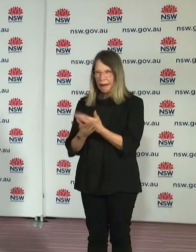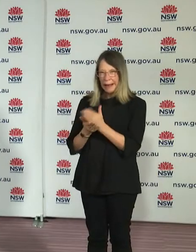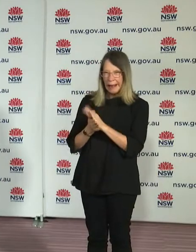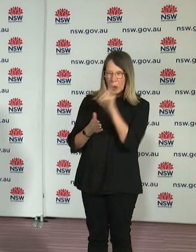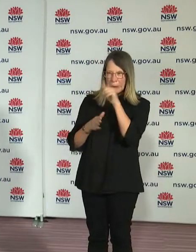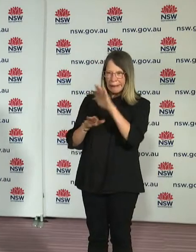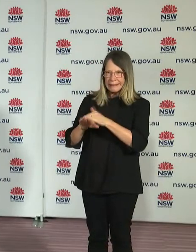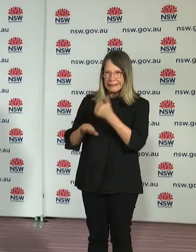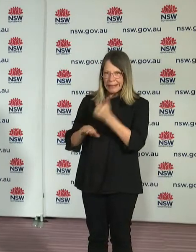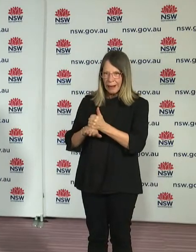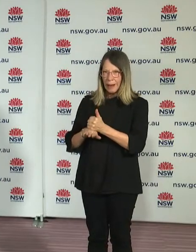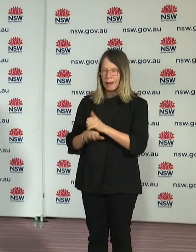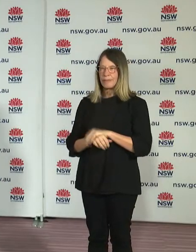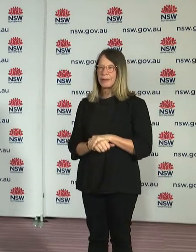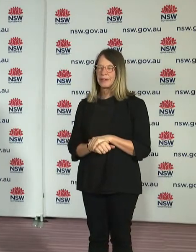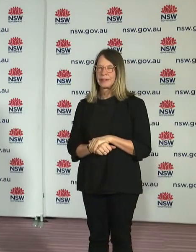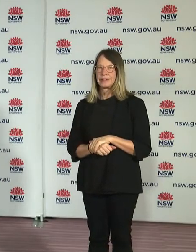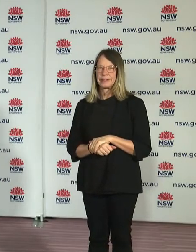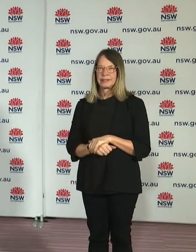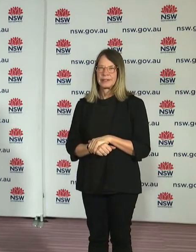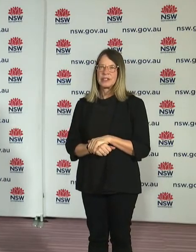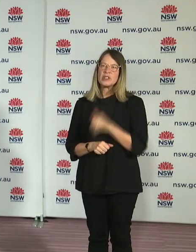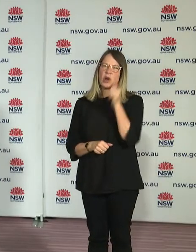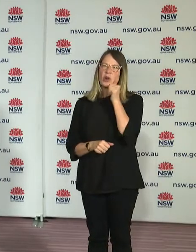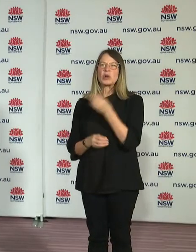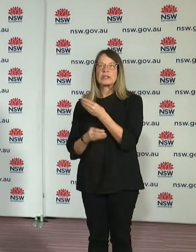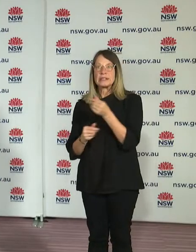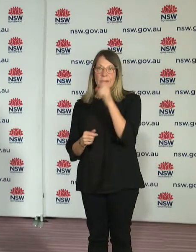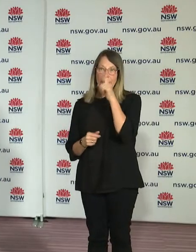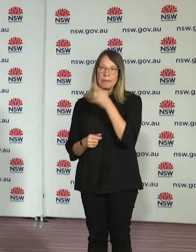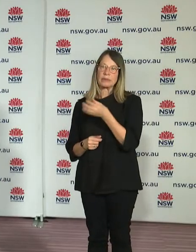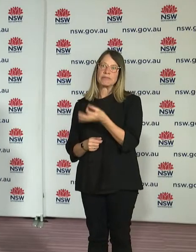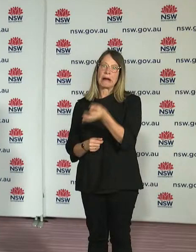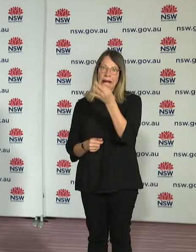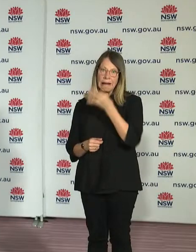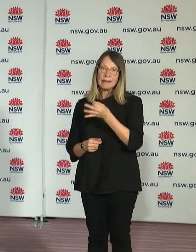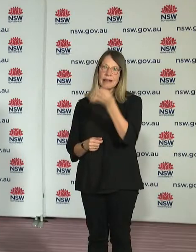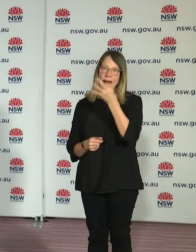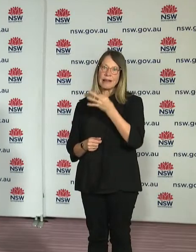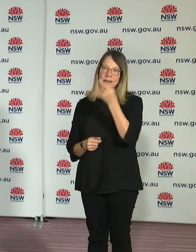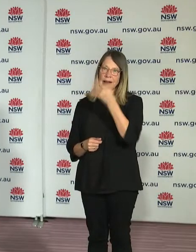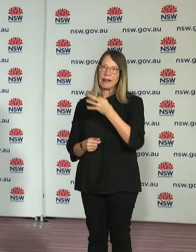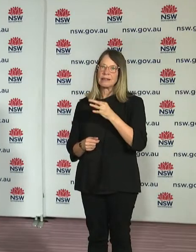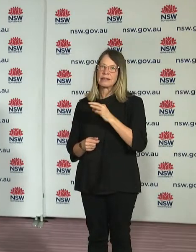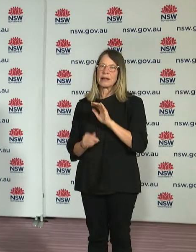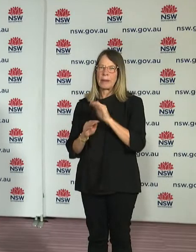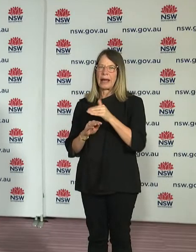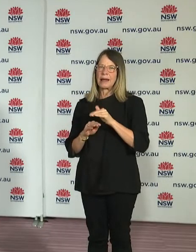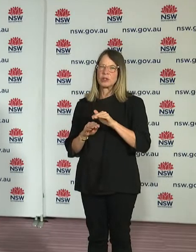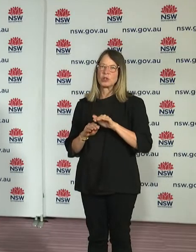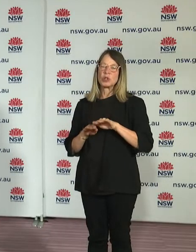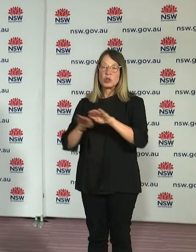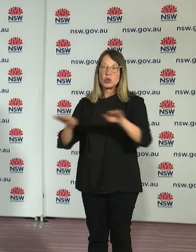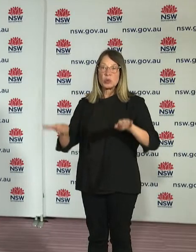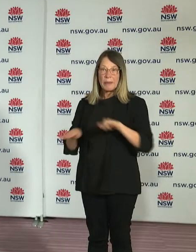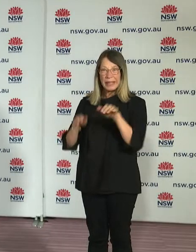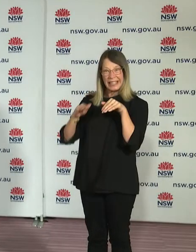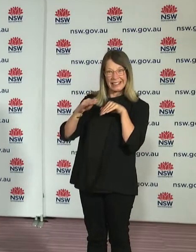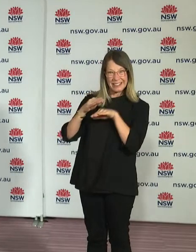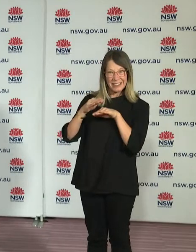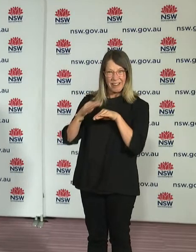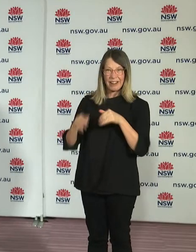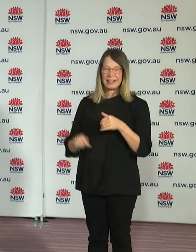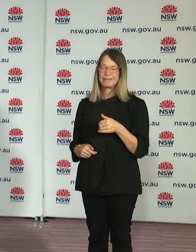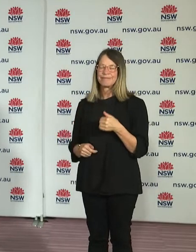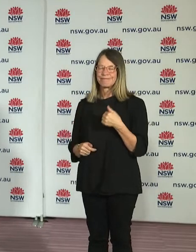some facilities, I mean, I know there's some discussions, for example, about indoor pools at the moment. I've said a number of times that we're concerned